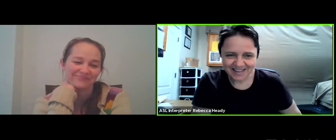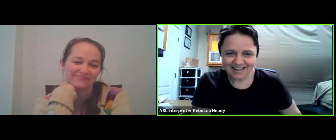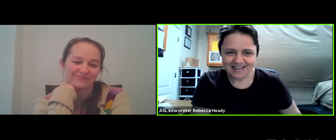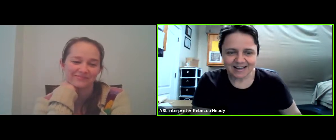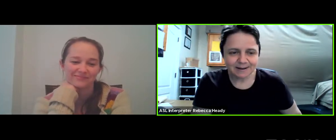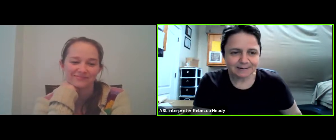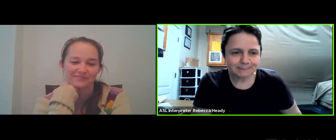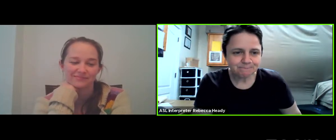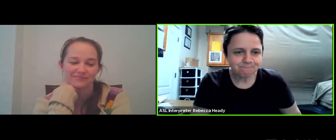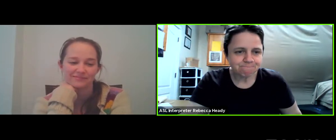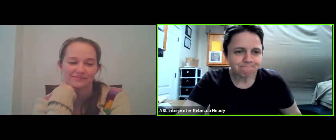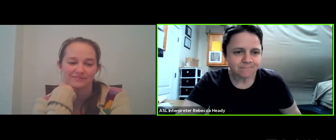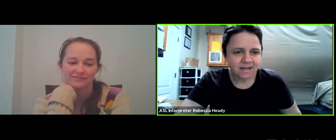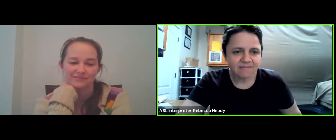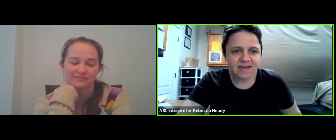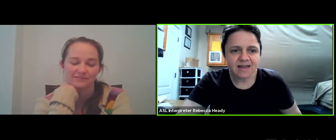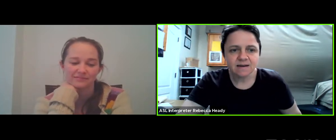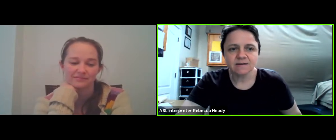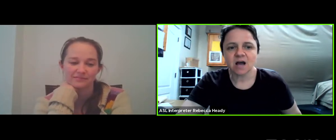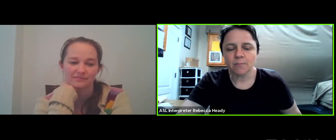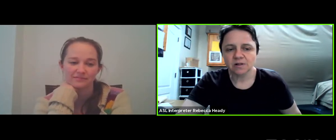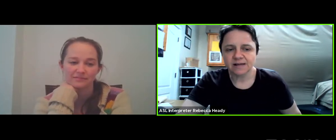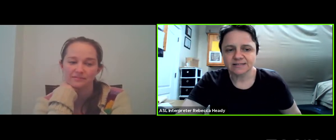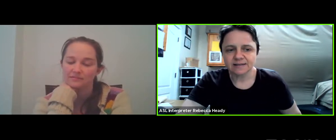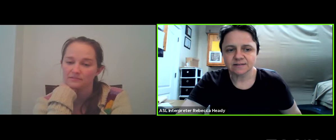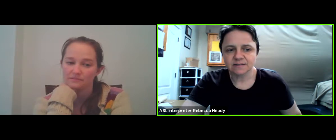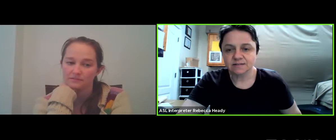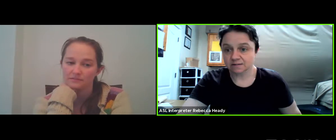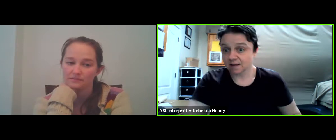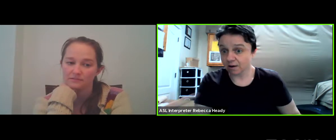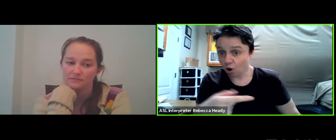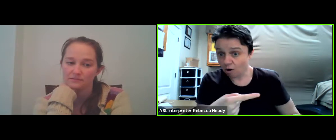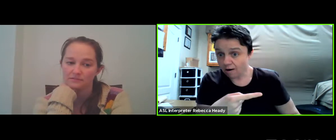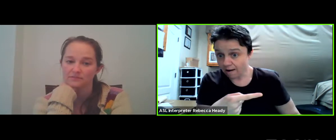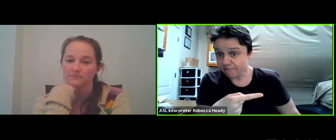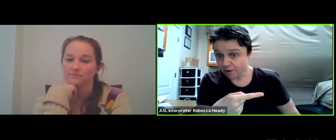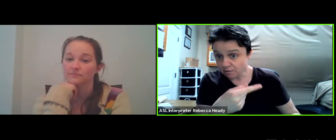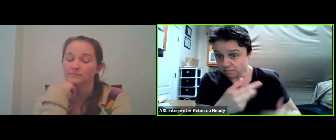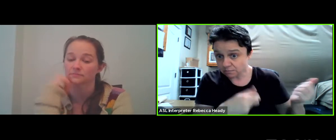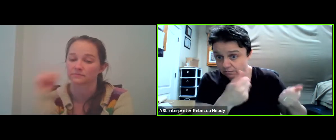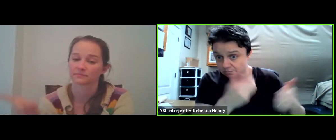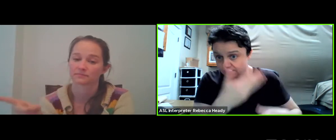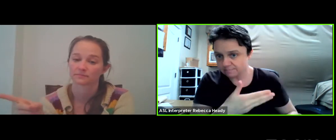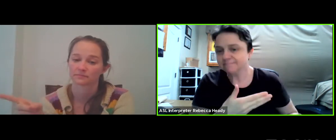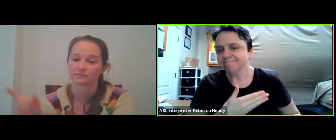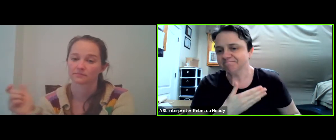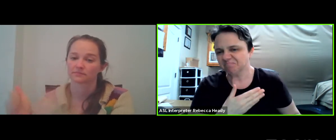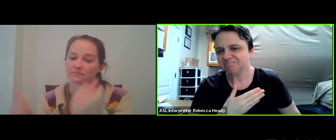Who? And then topicalized sentence, that car out front,